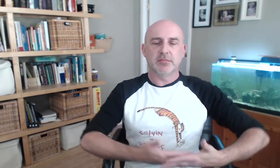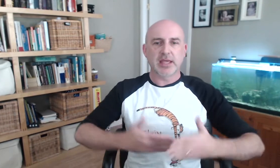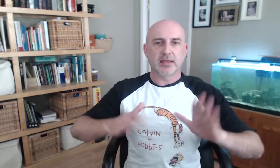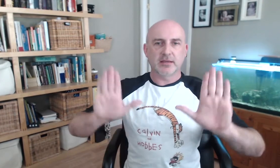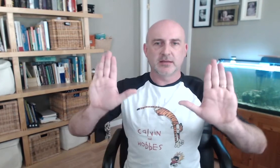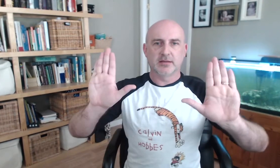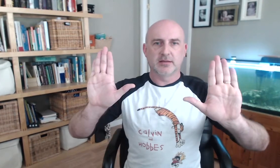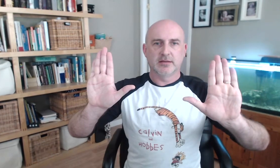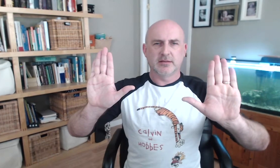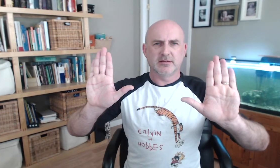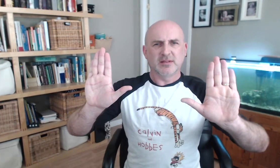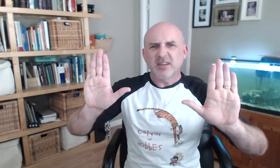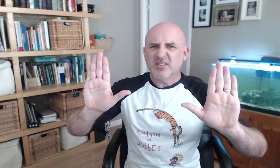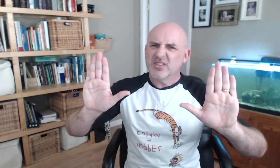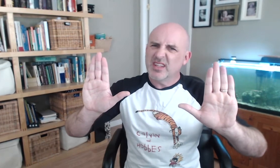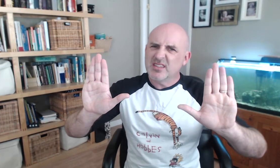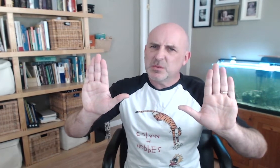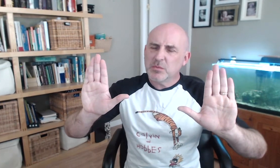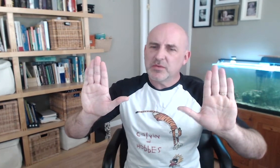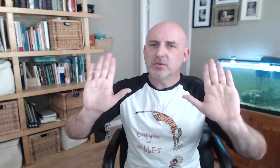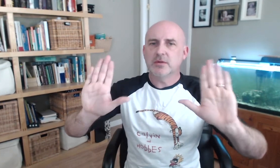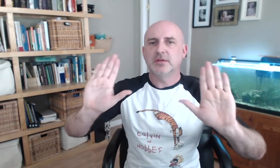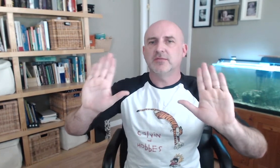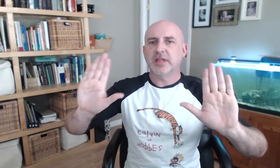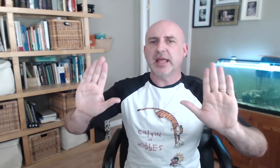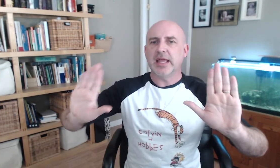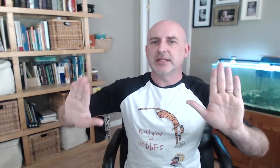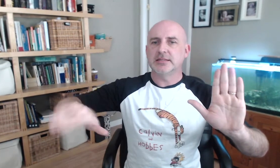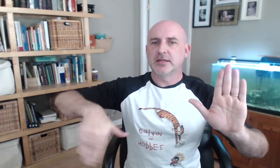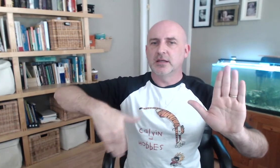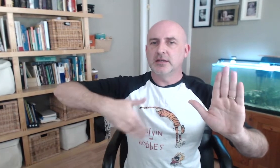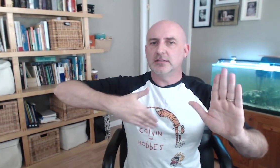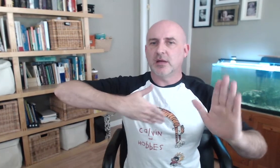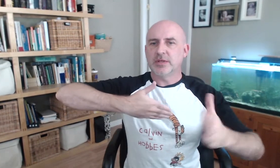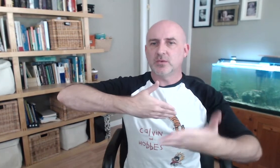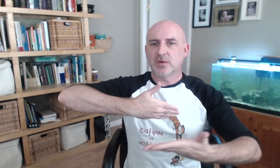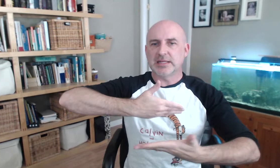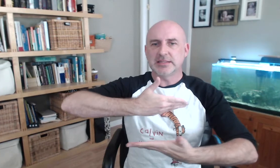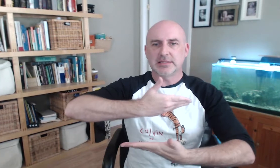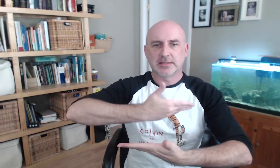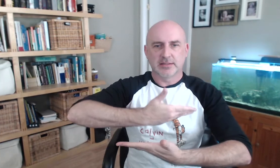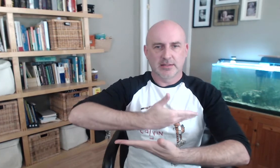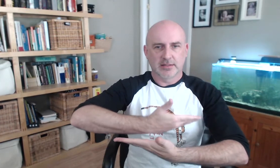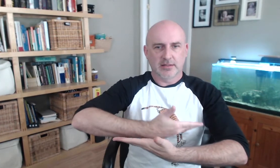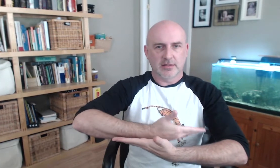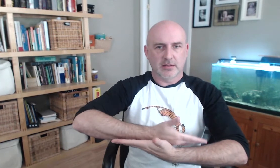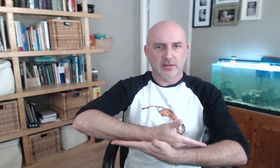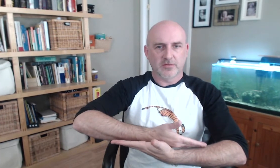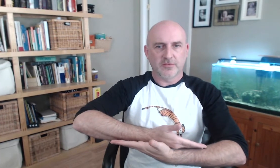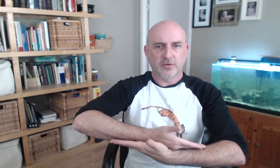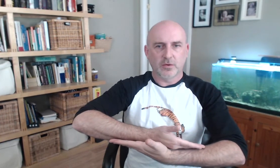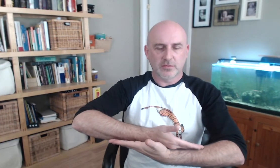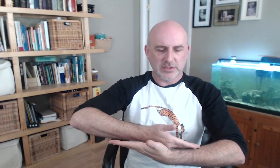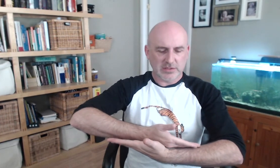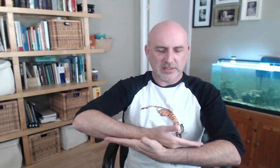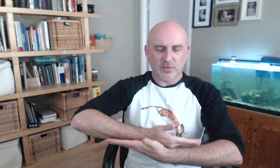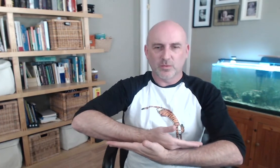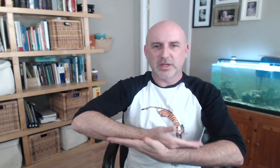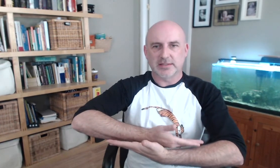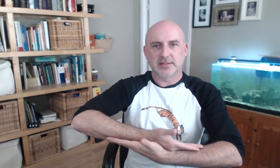make, I don't know, have we done this one before? You have flat hands, dominant rests on the just at the wrist